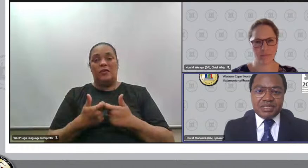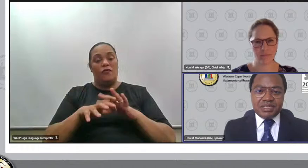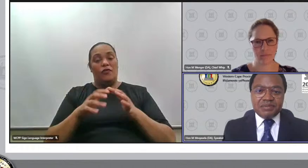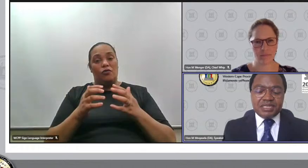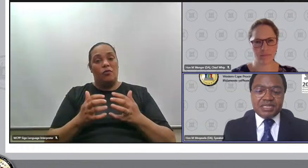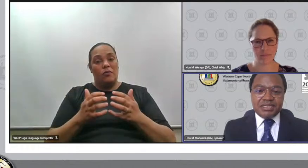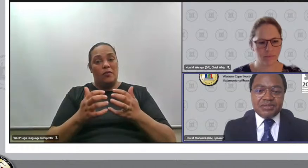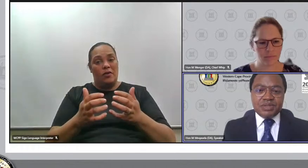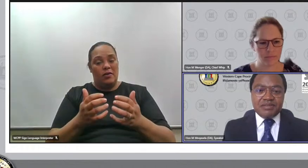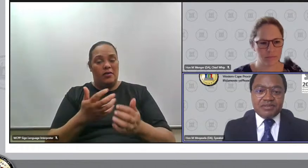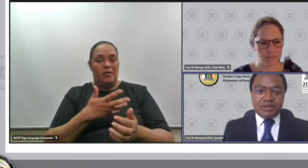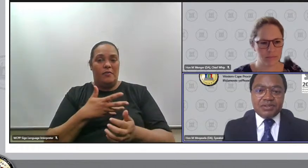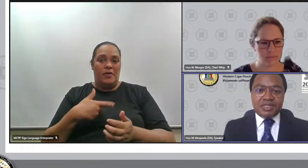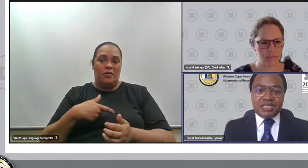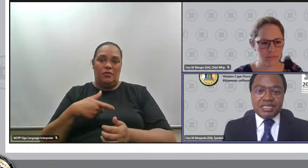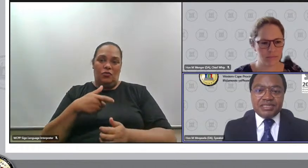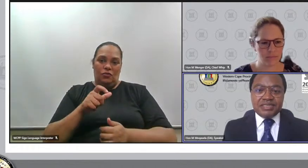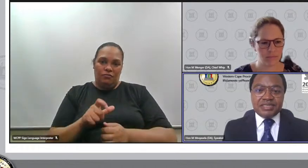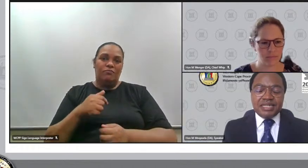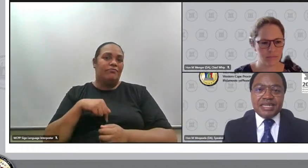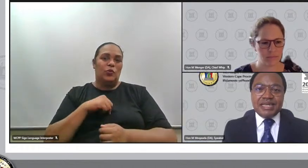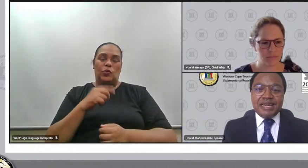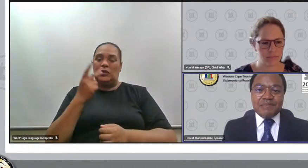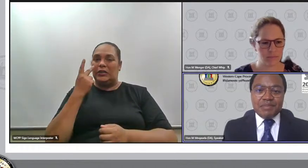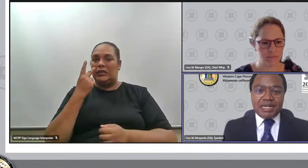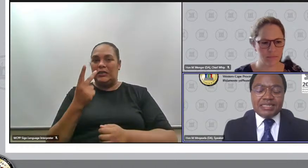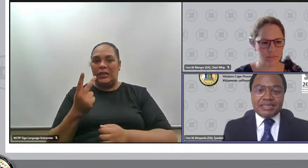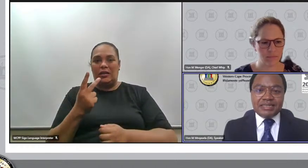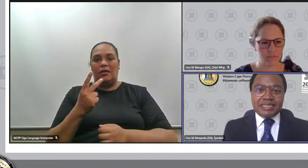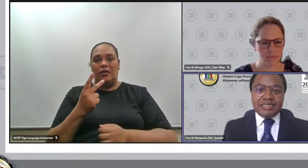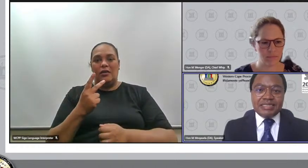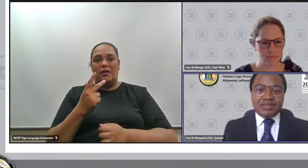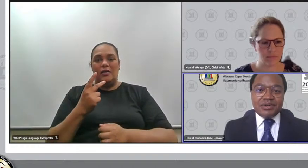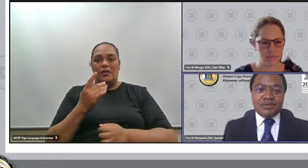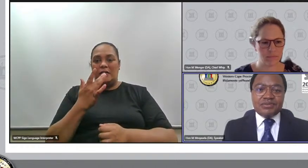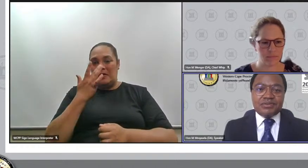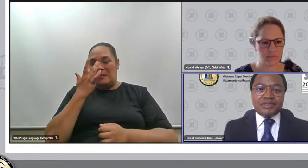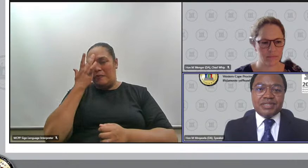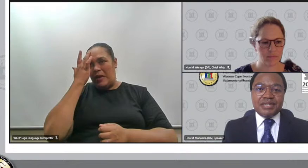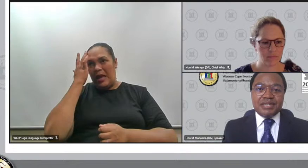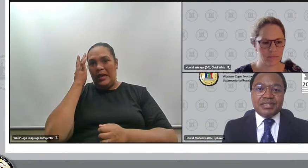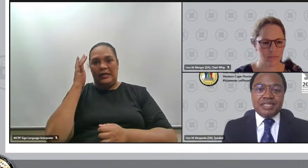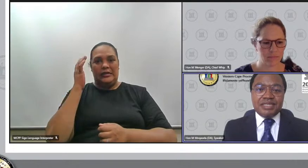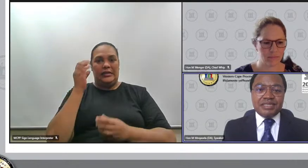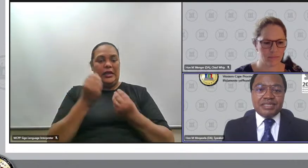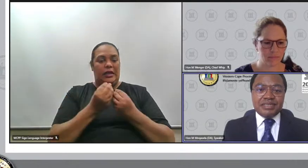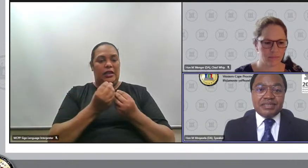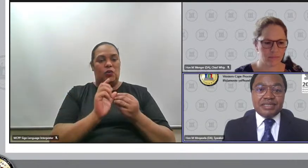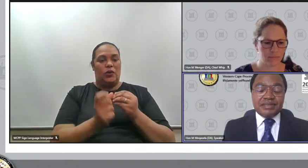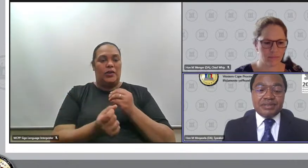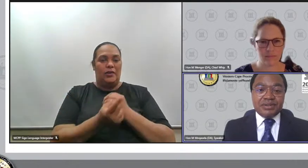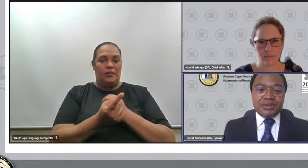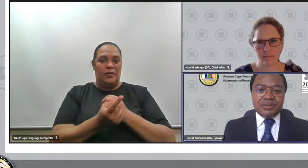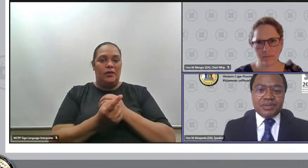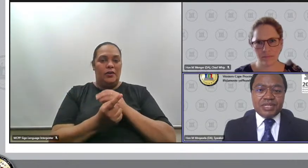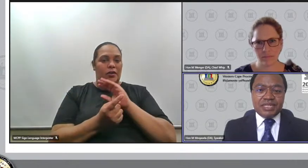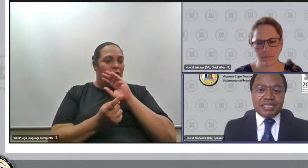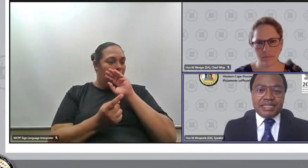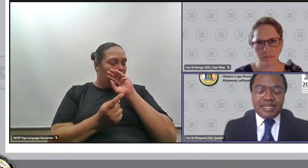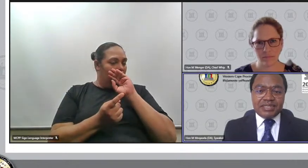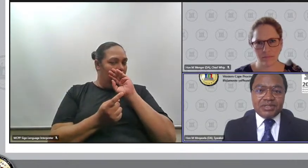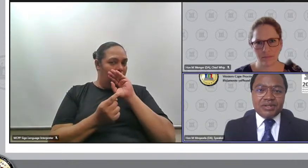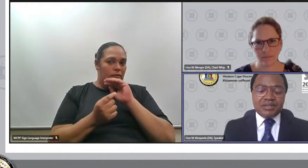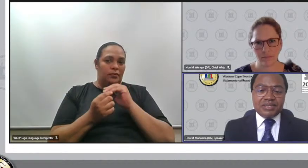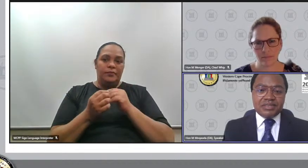parliament, Madam Chairperson, we have not seen embarrassing scenes of the, where